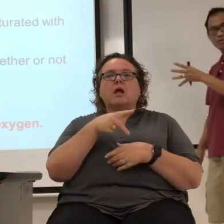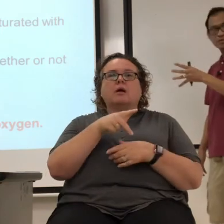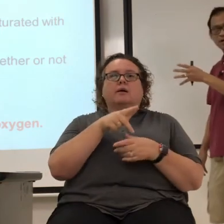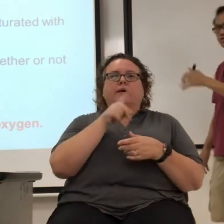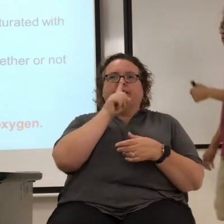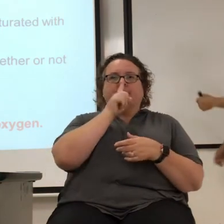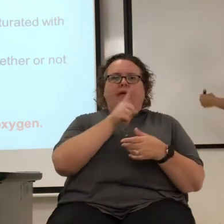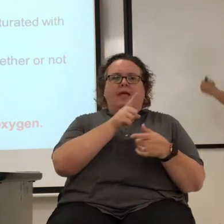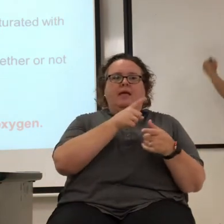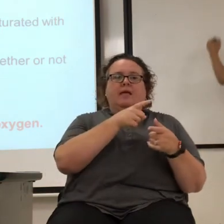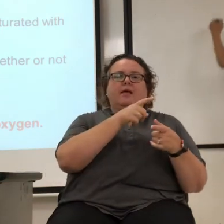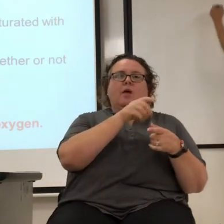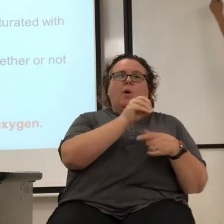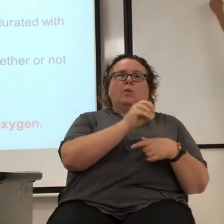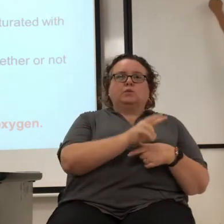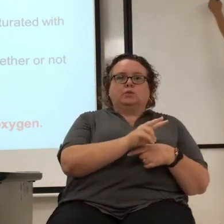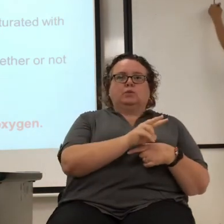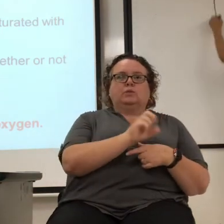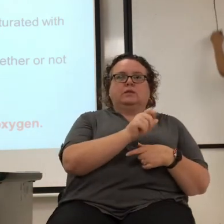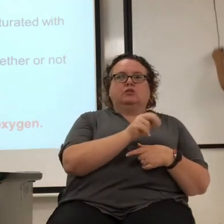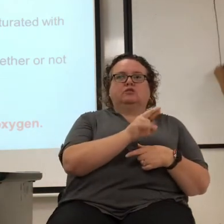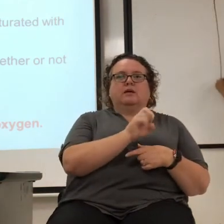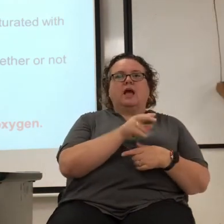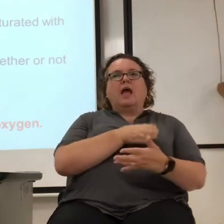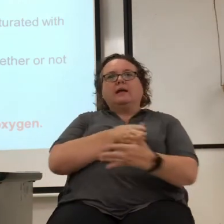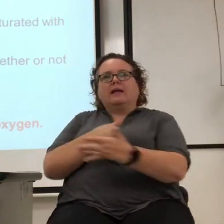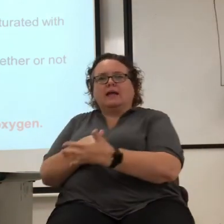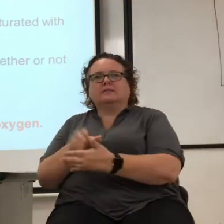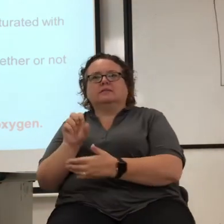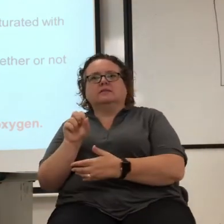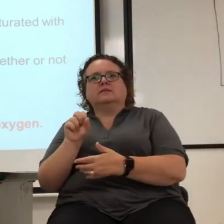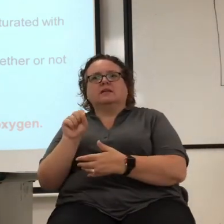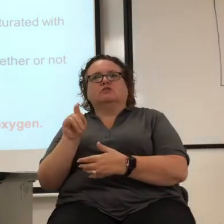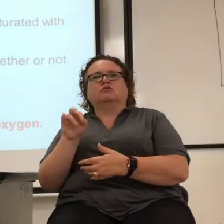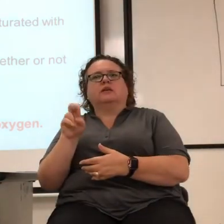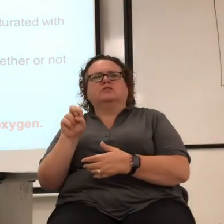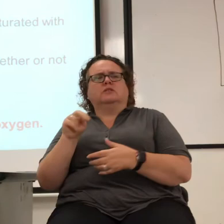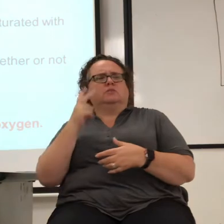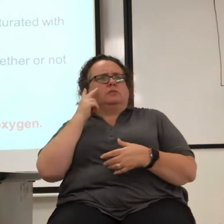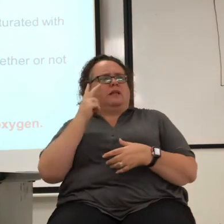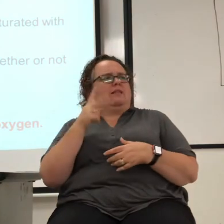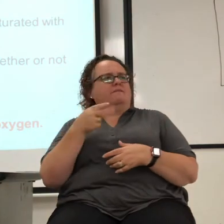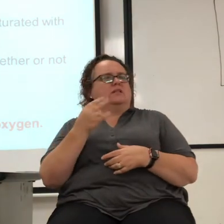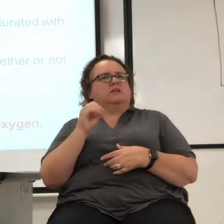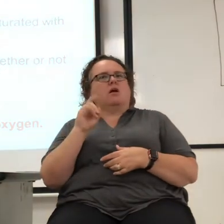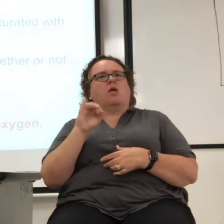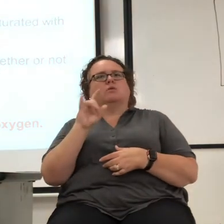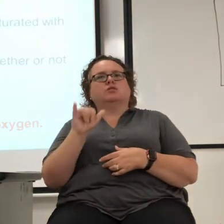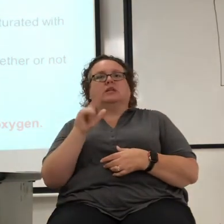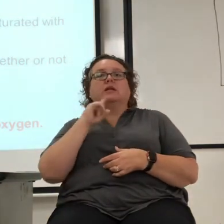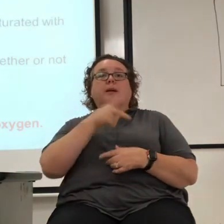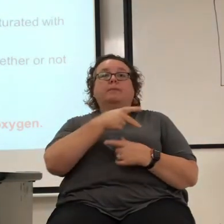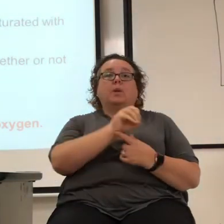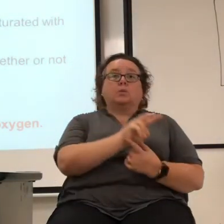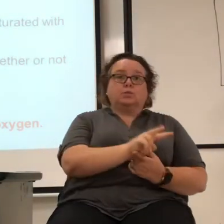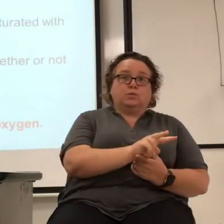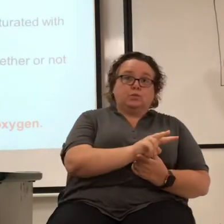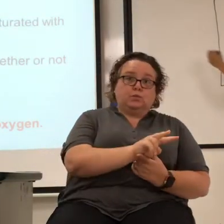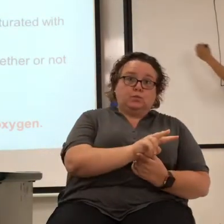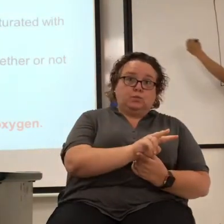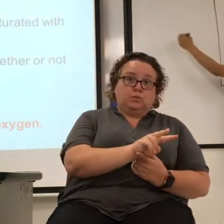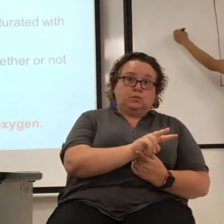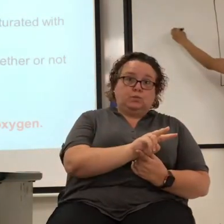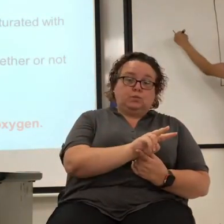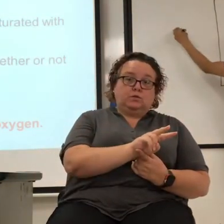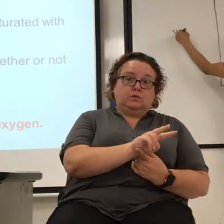against saturation. Just to kind of see the physiology there. PO2,